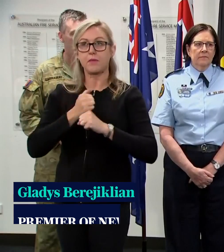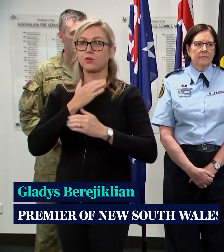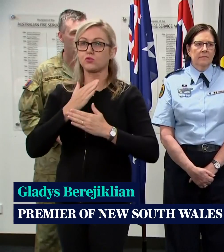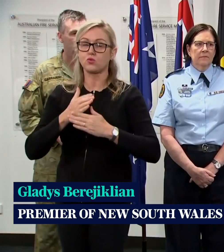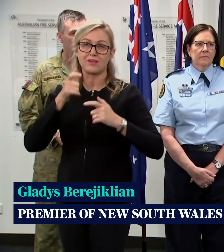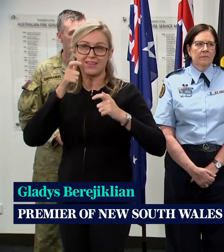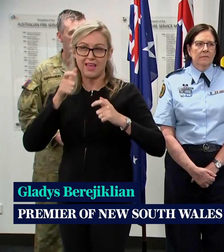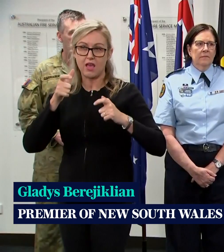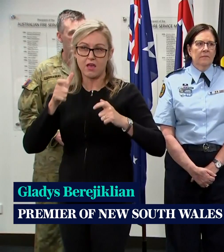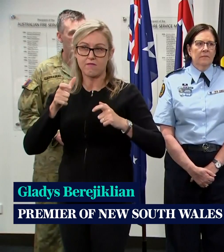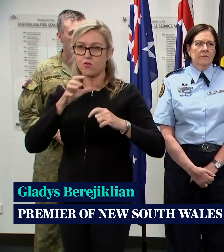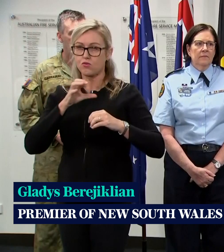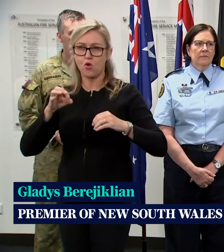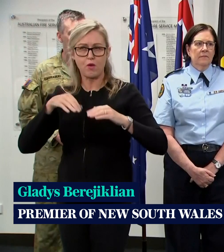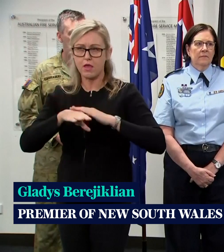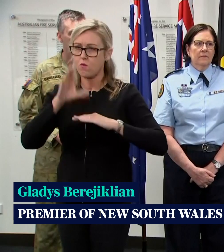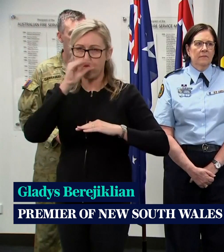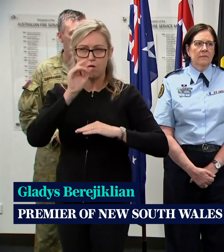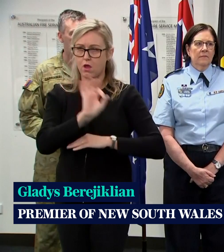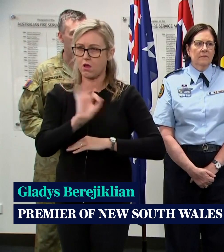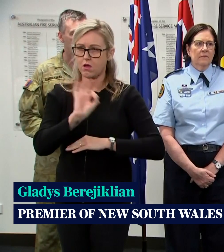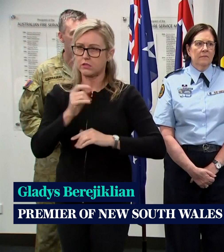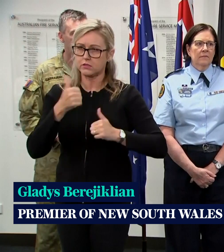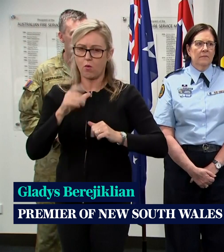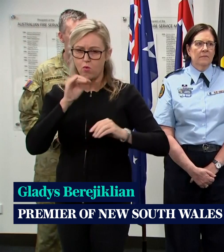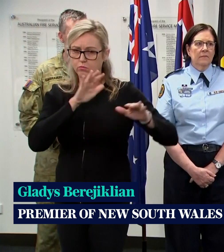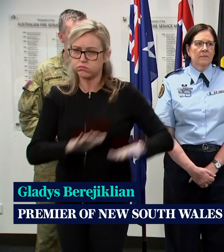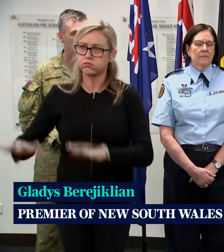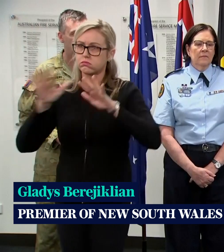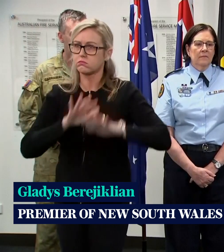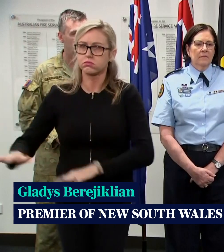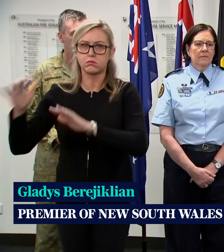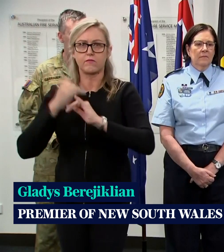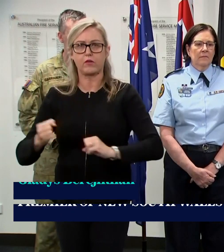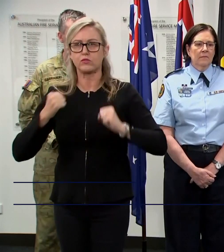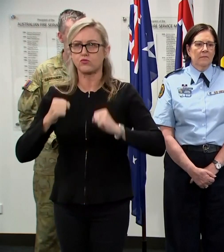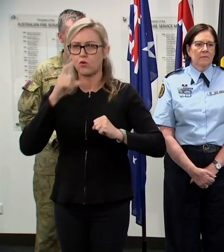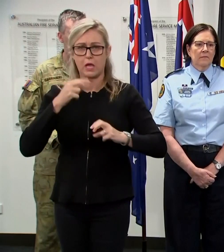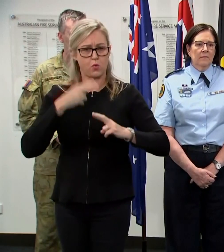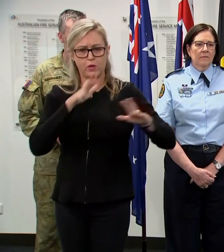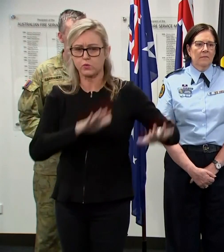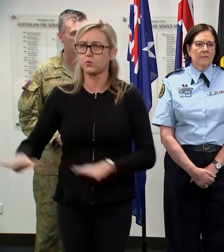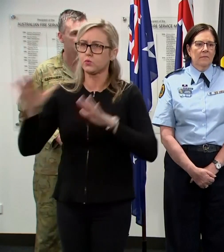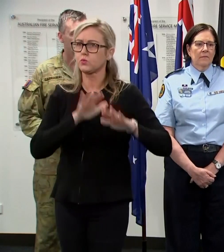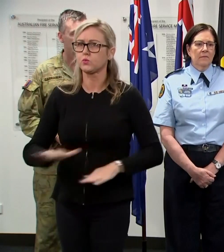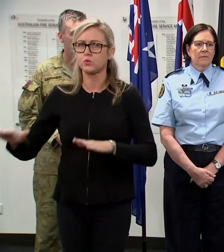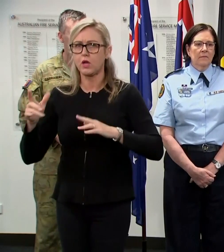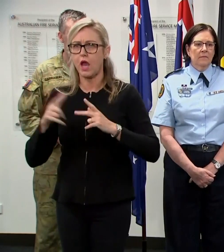floodwaters. The currents are very strong, the flows are still very strong, and unpredictable flows will continue to occur